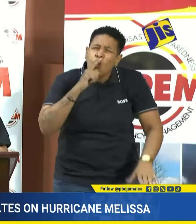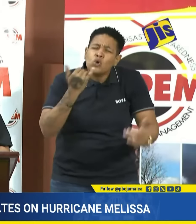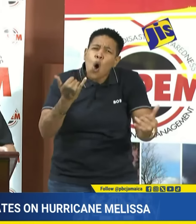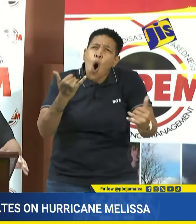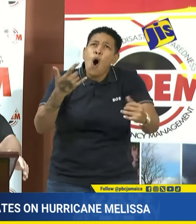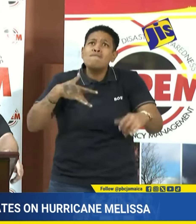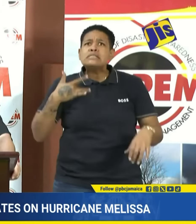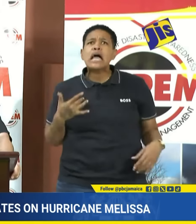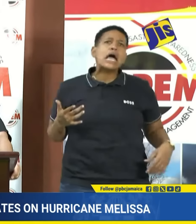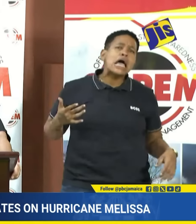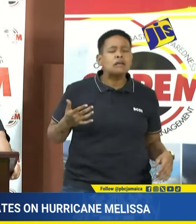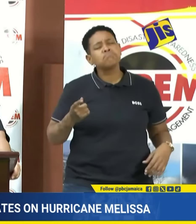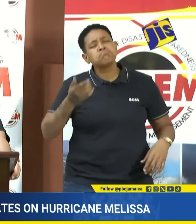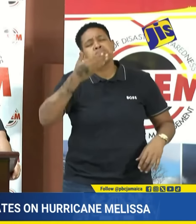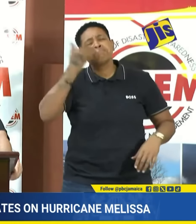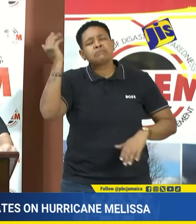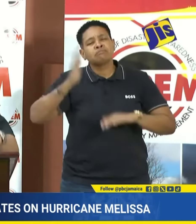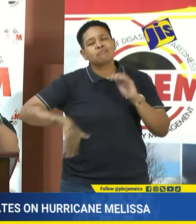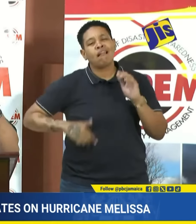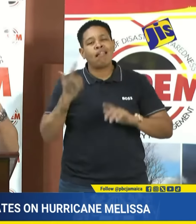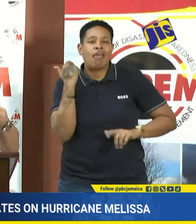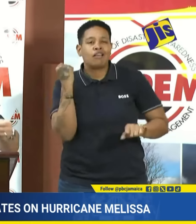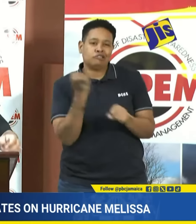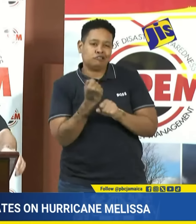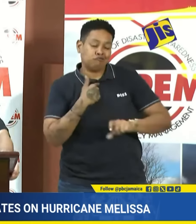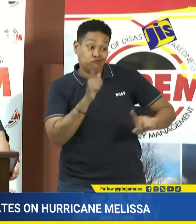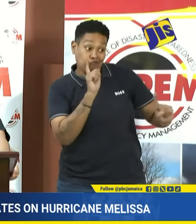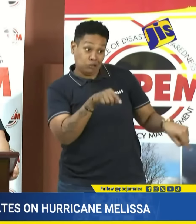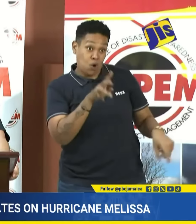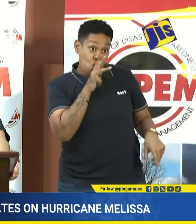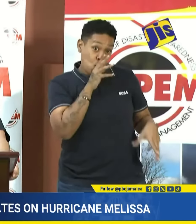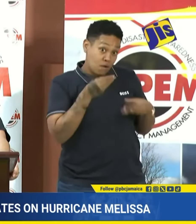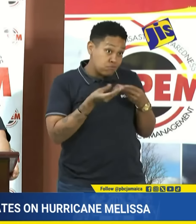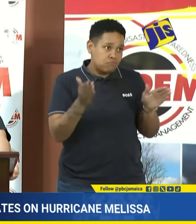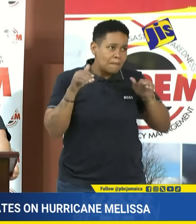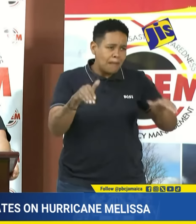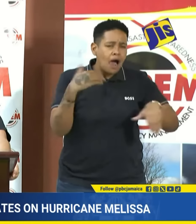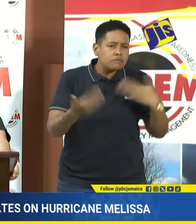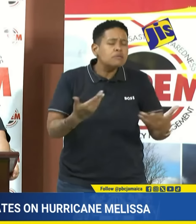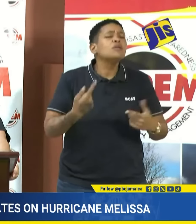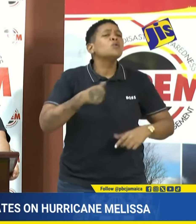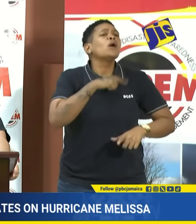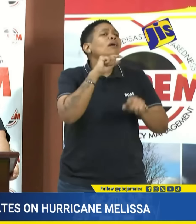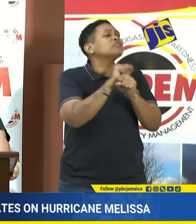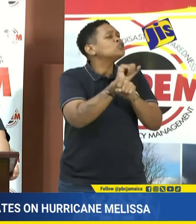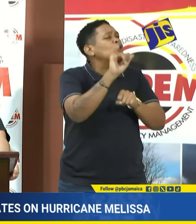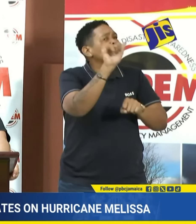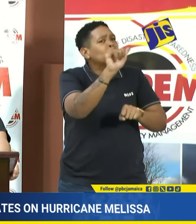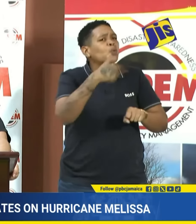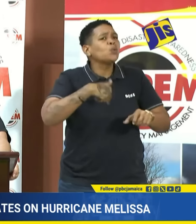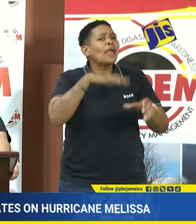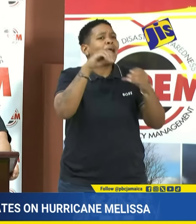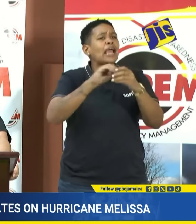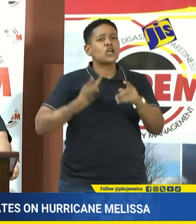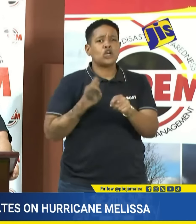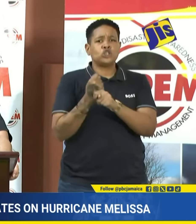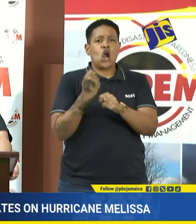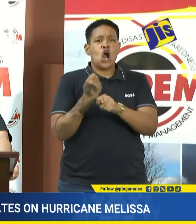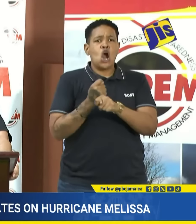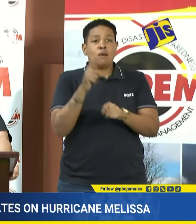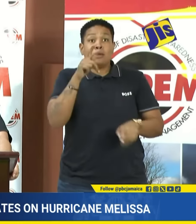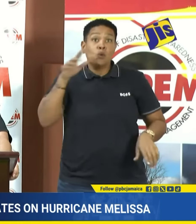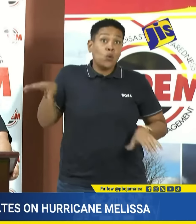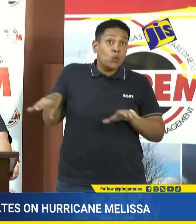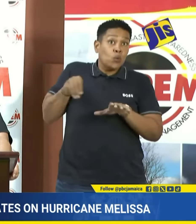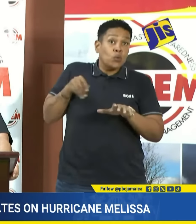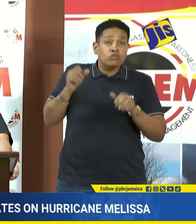better place than last year, certainly, to respond to water distribution. We've also ensured that we've engaged our truckers and